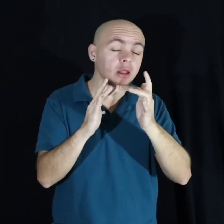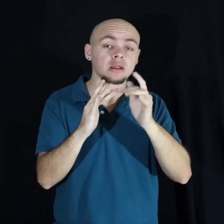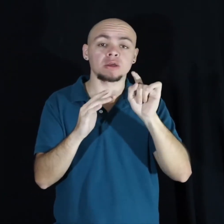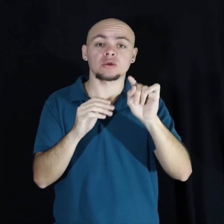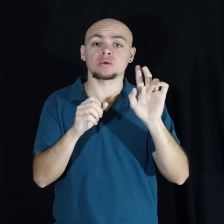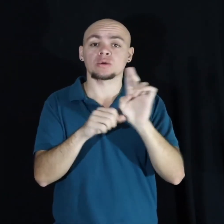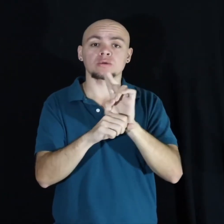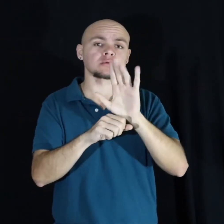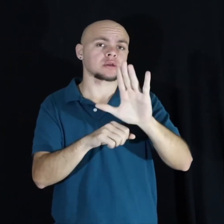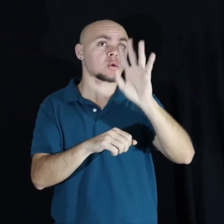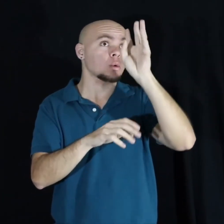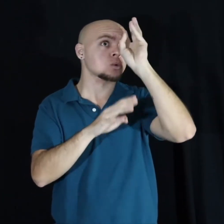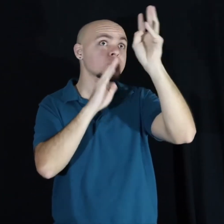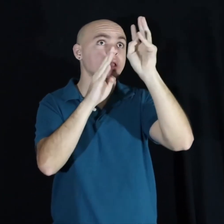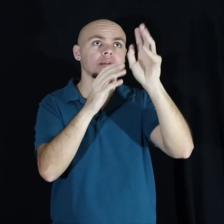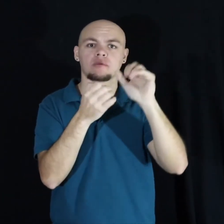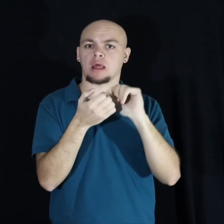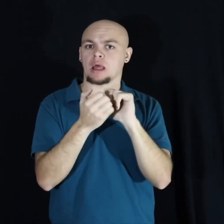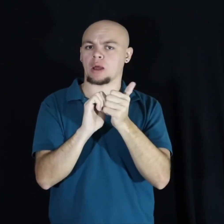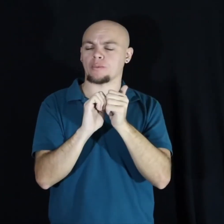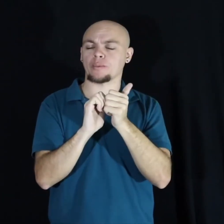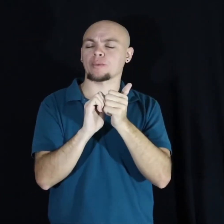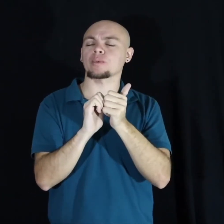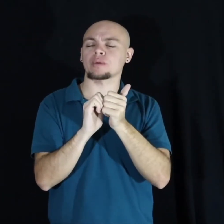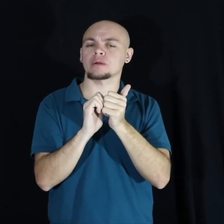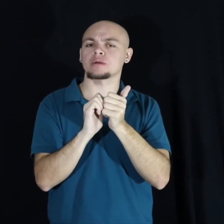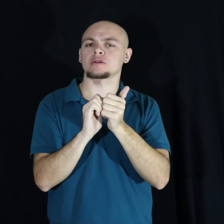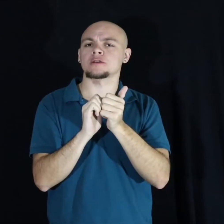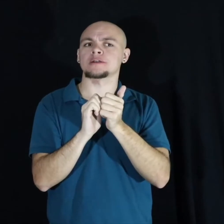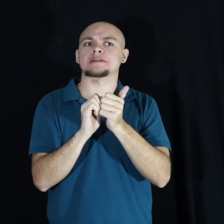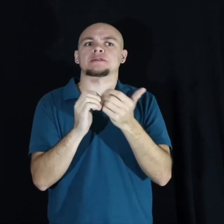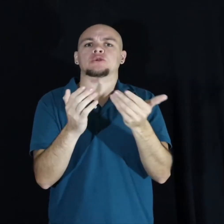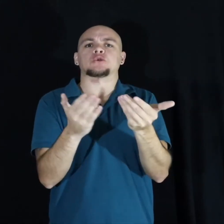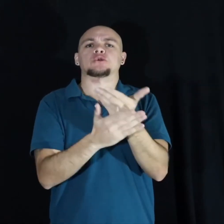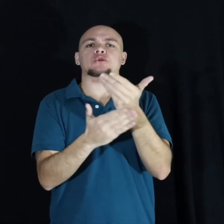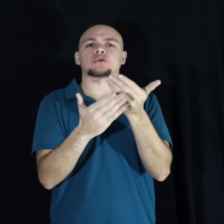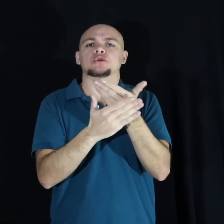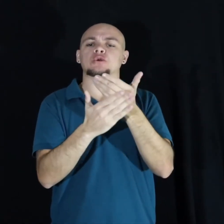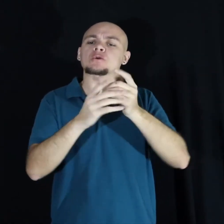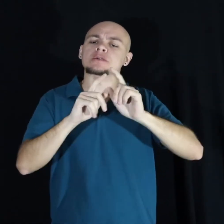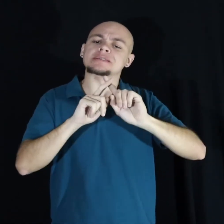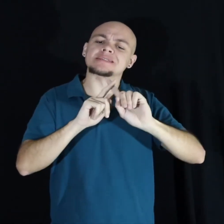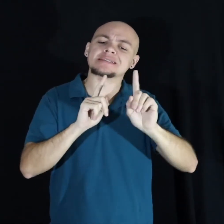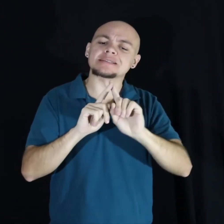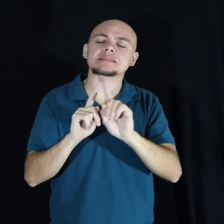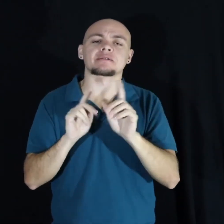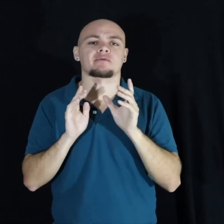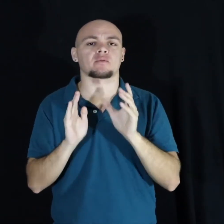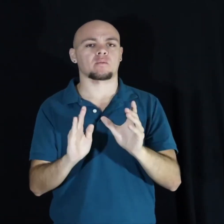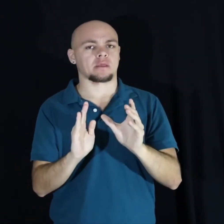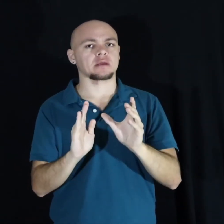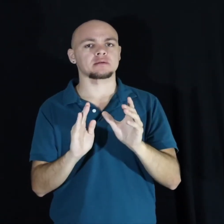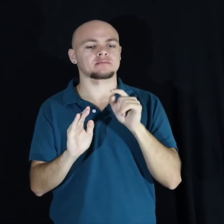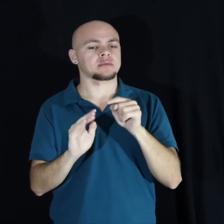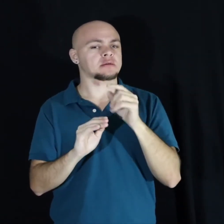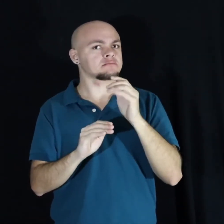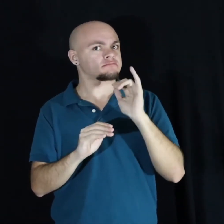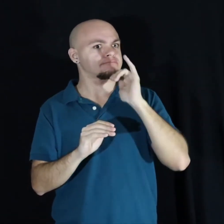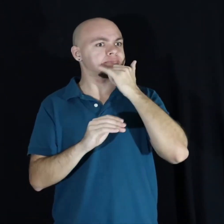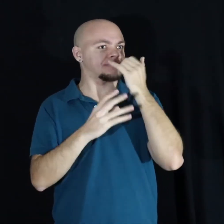your creative energy so that we can come up with new and different ways to fight